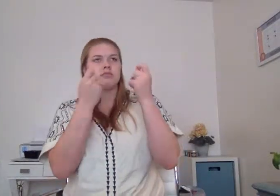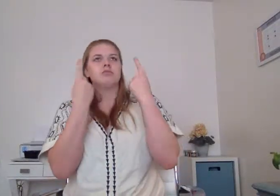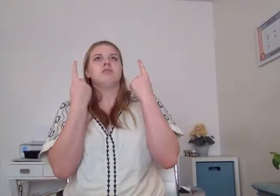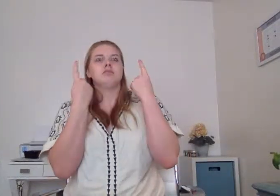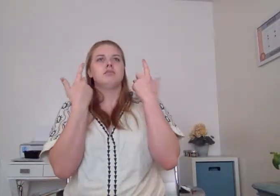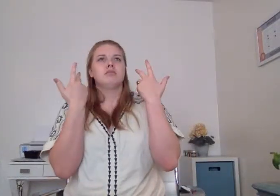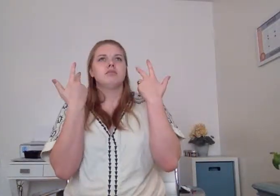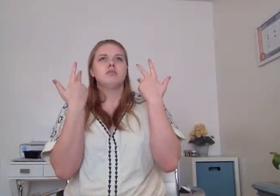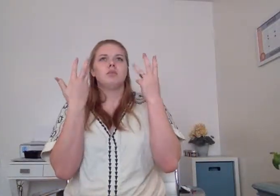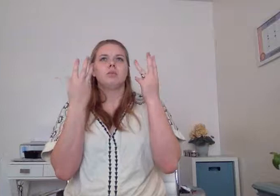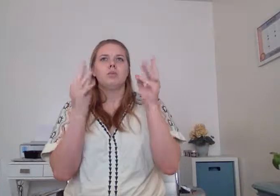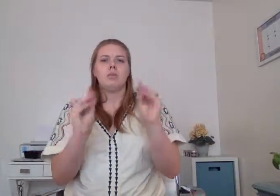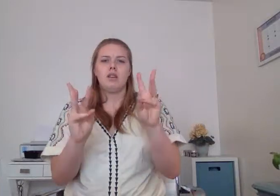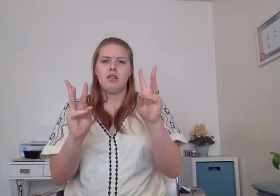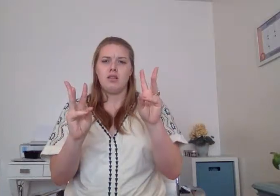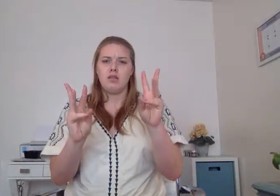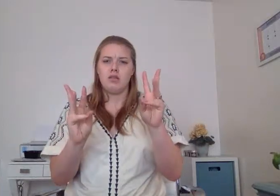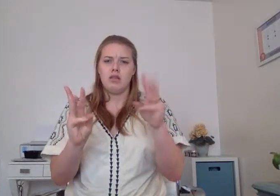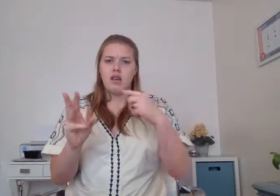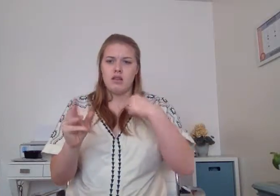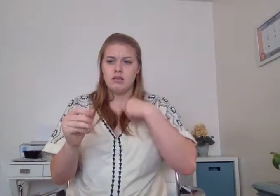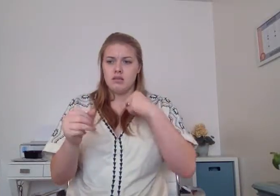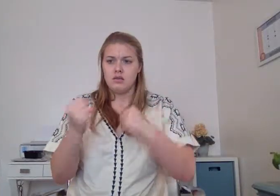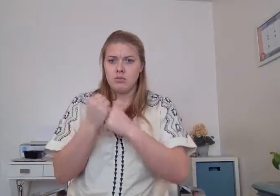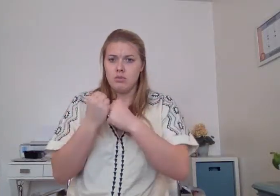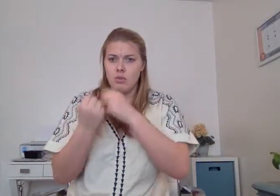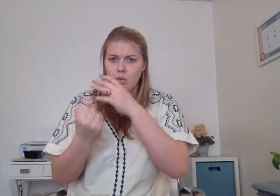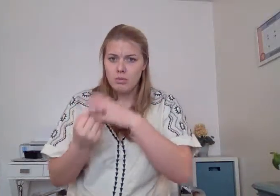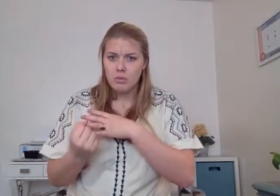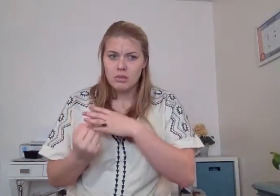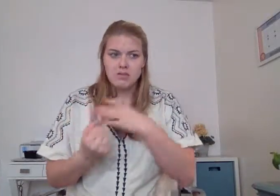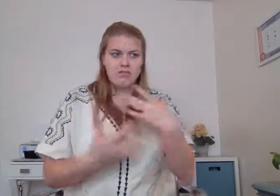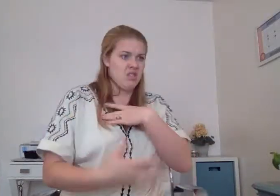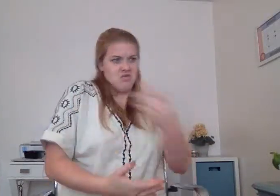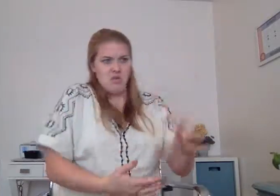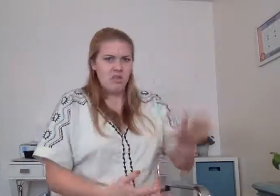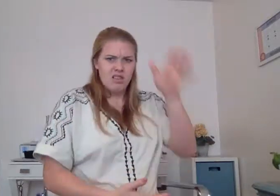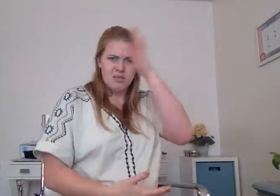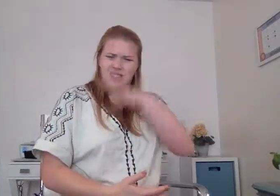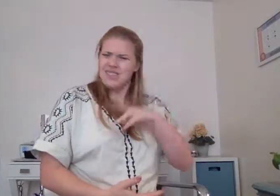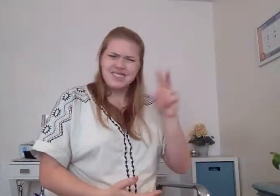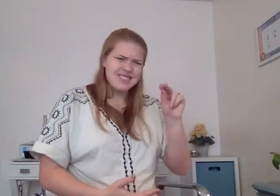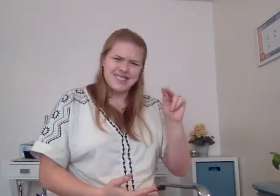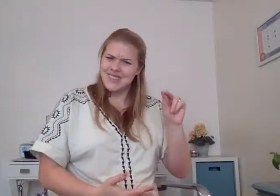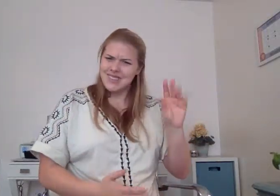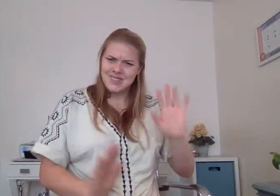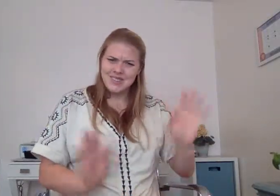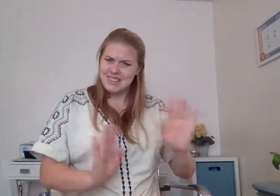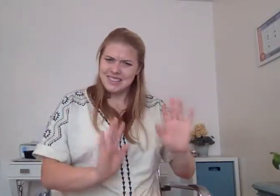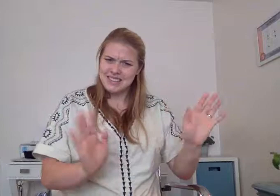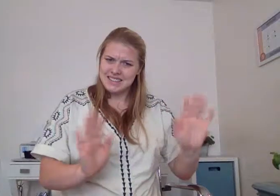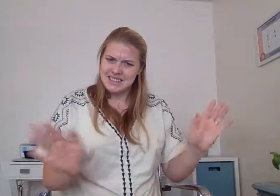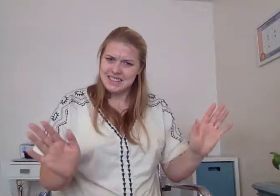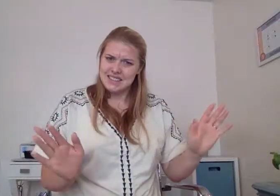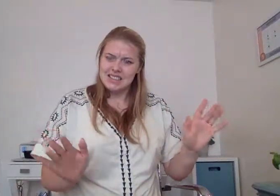If there is one thing I know for certain, it is that this has to